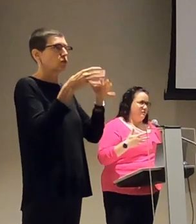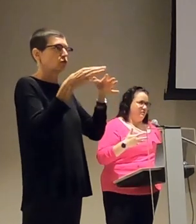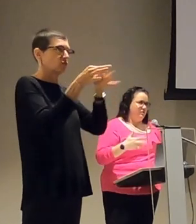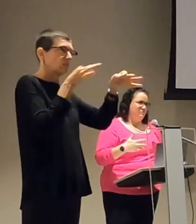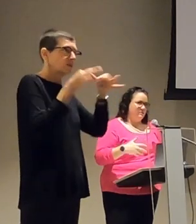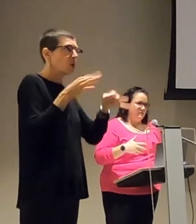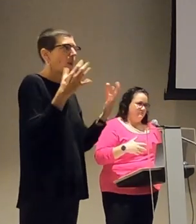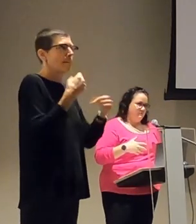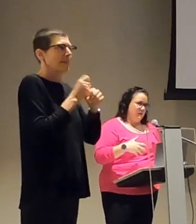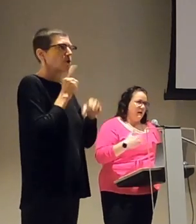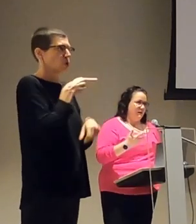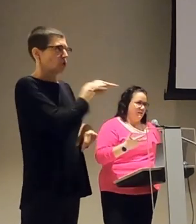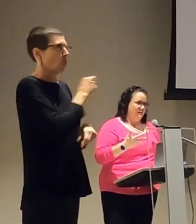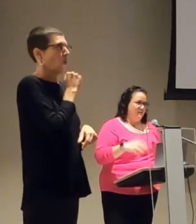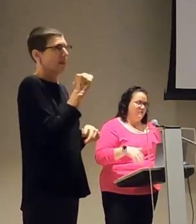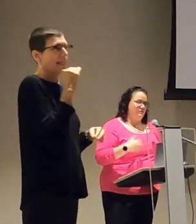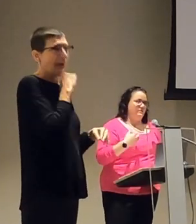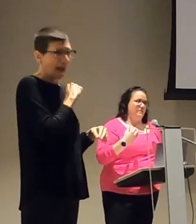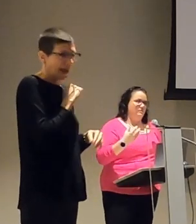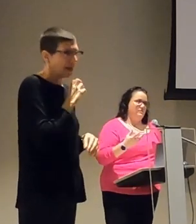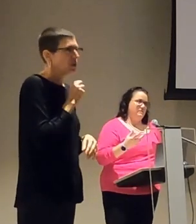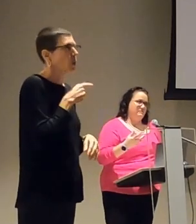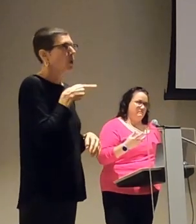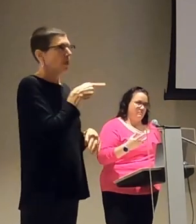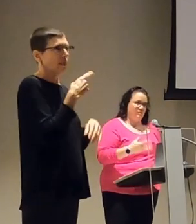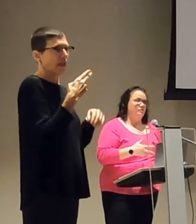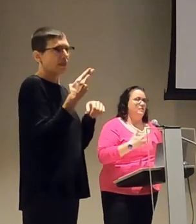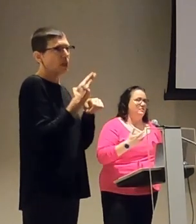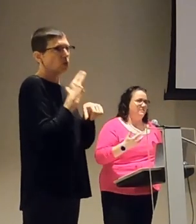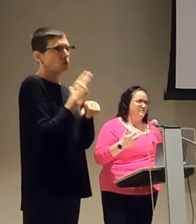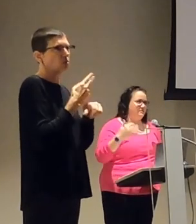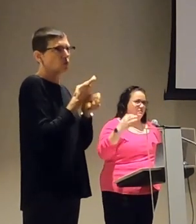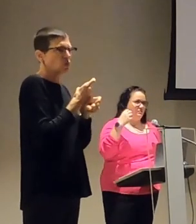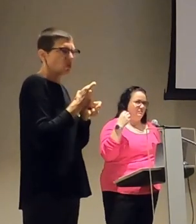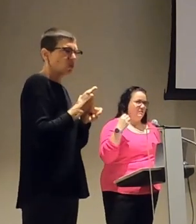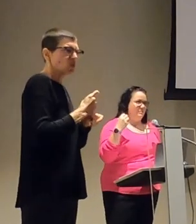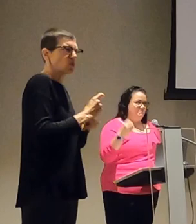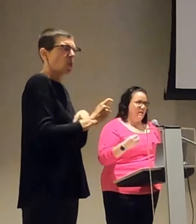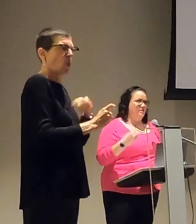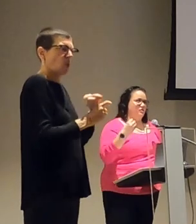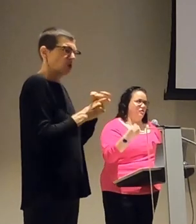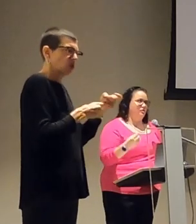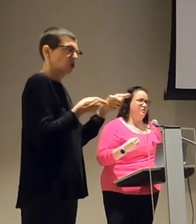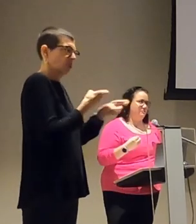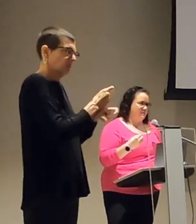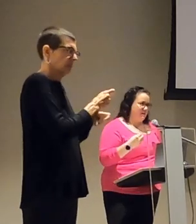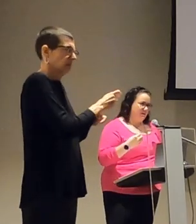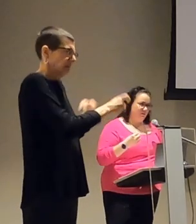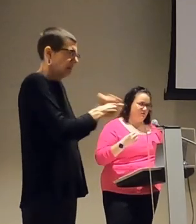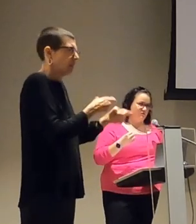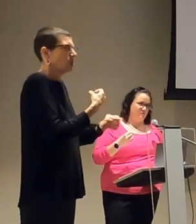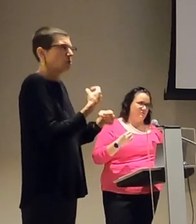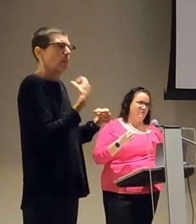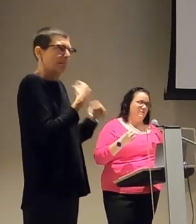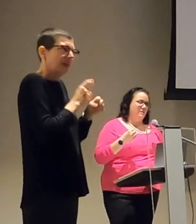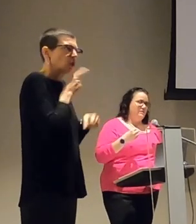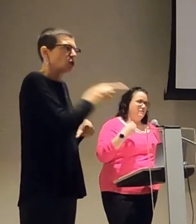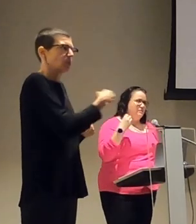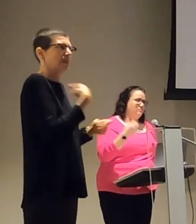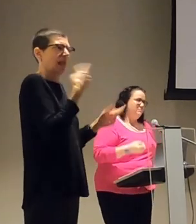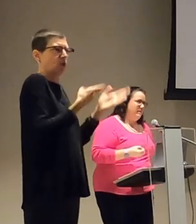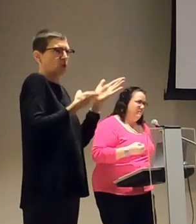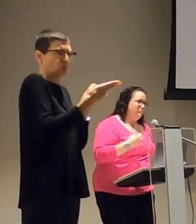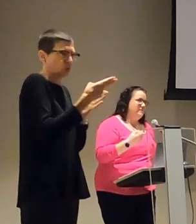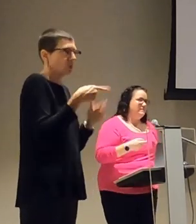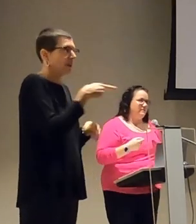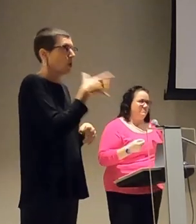to make sure that she wasn't lying. And so they used torture elements to make sure she was telling the truth. So